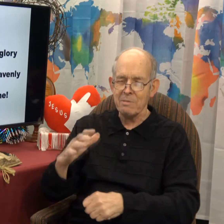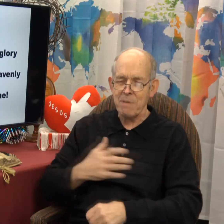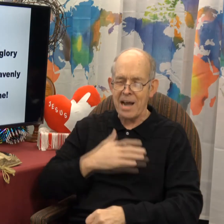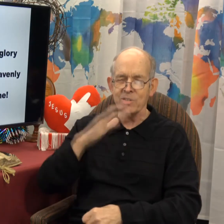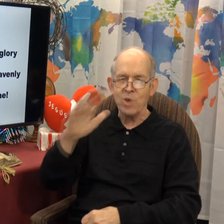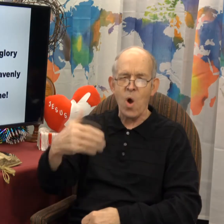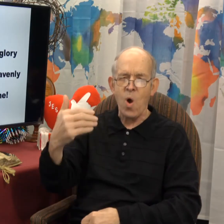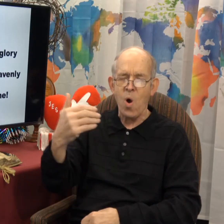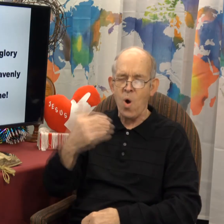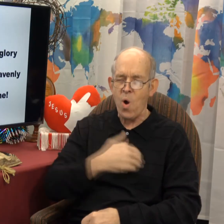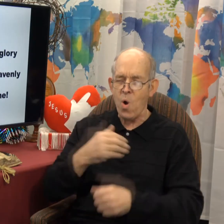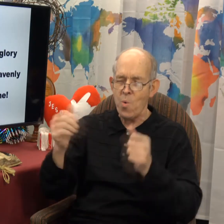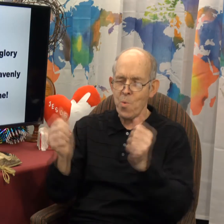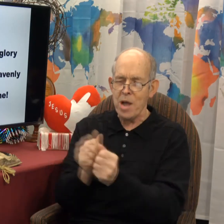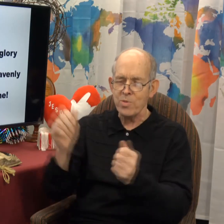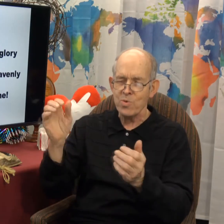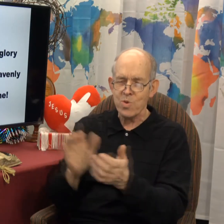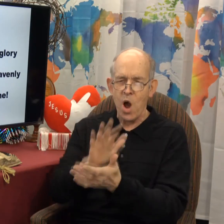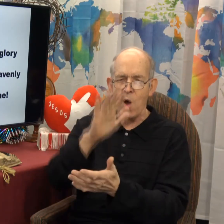my soul with glory